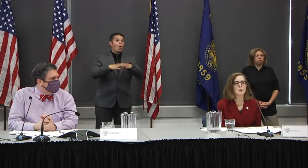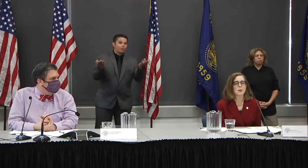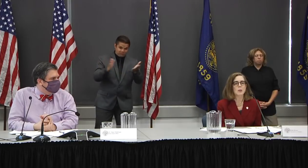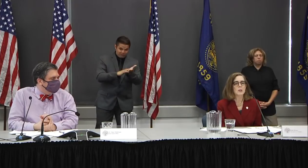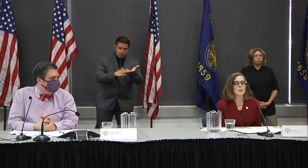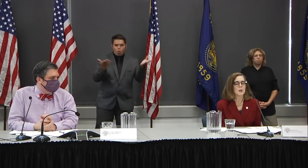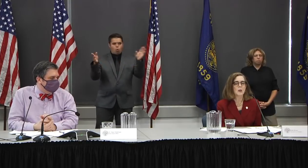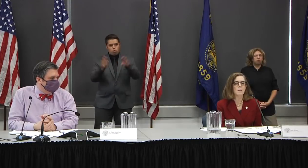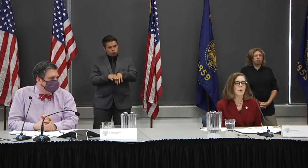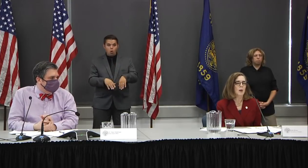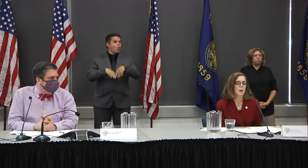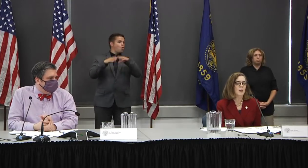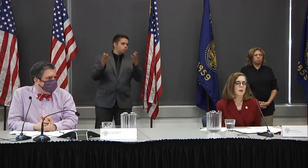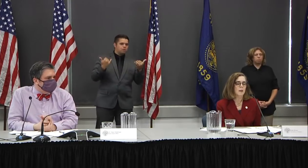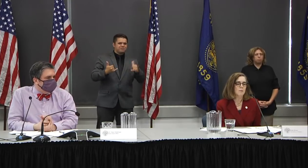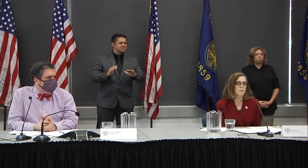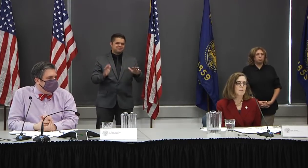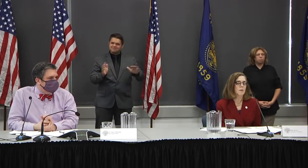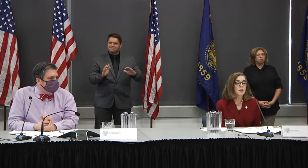particular agreements,